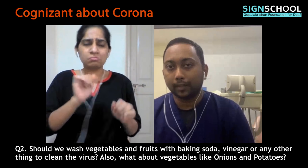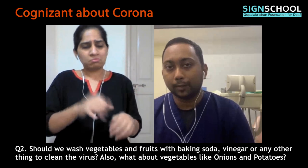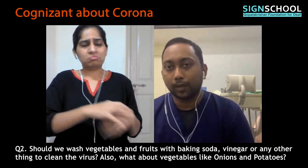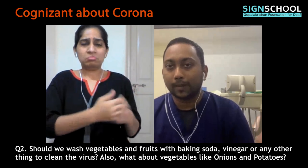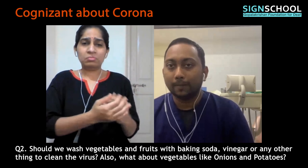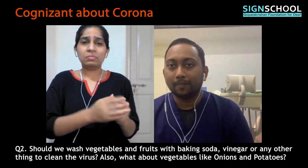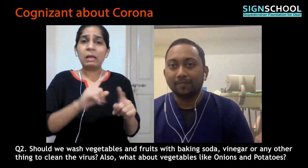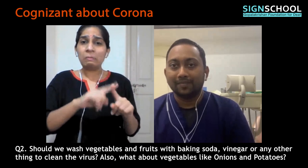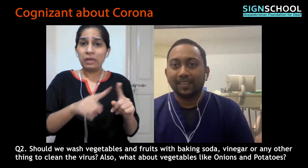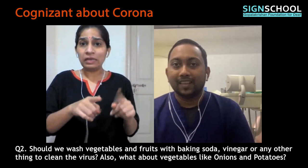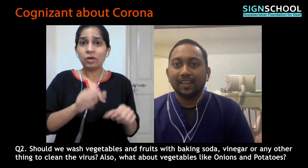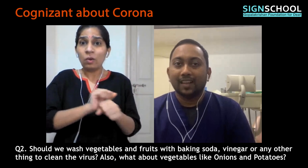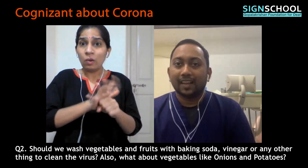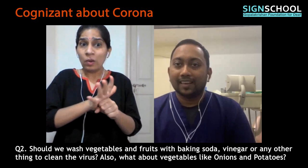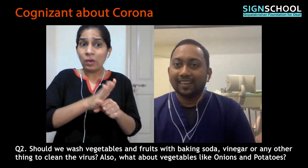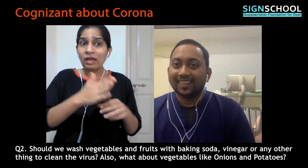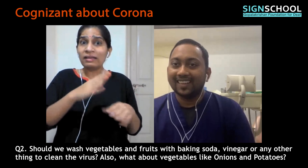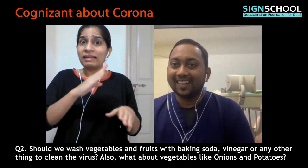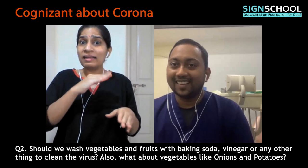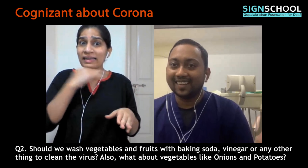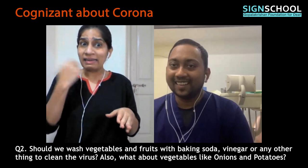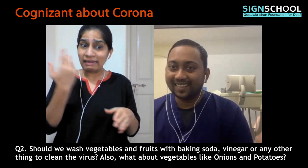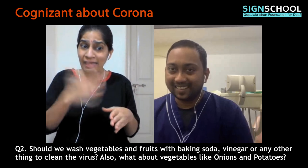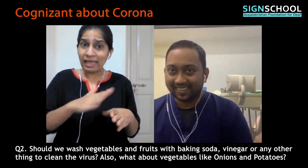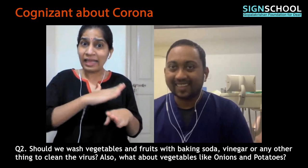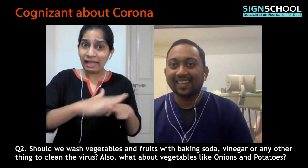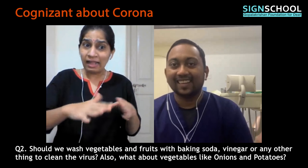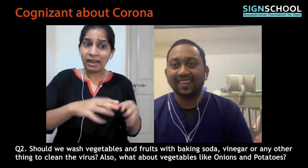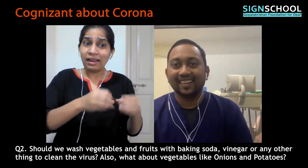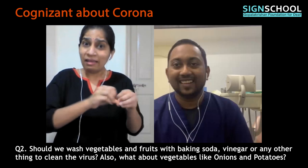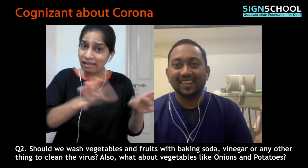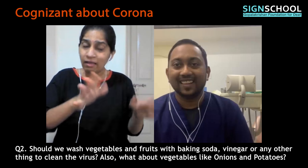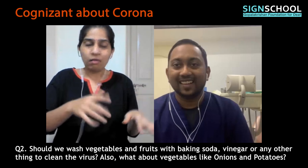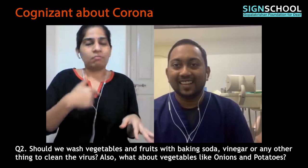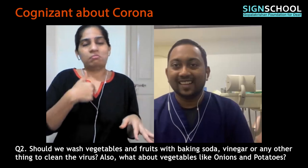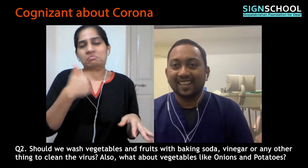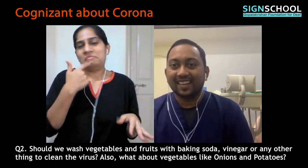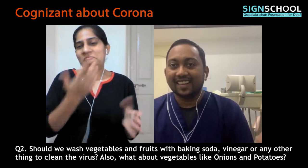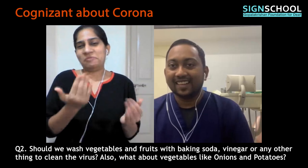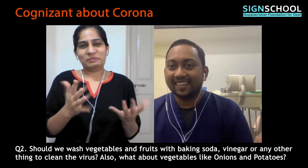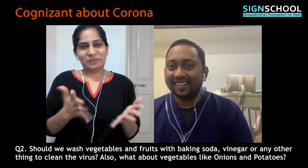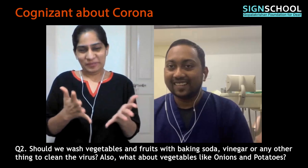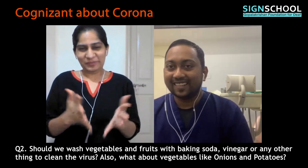or baking soda. And yeah.